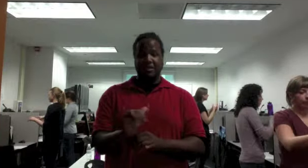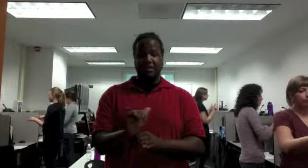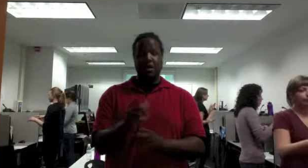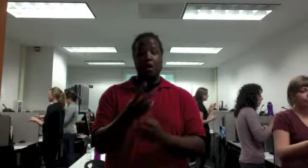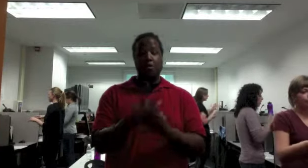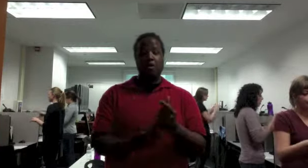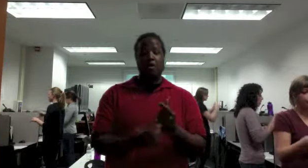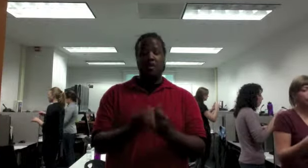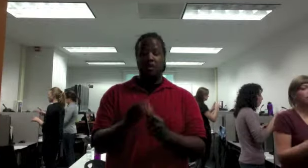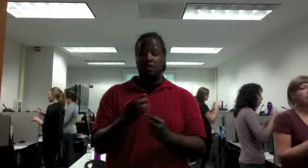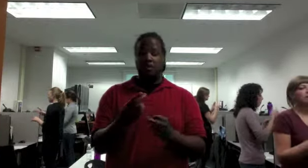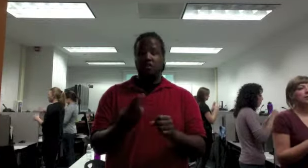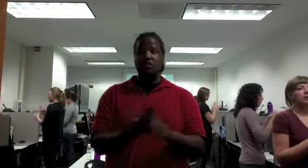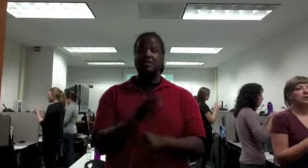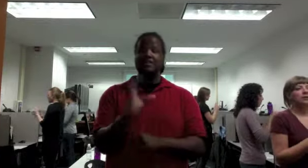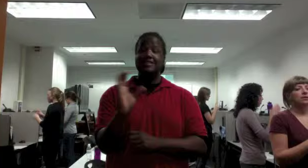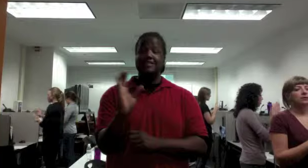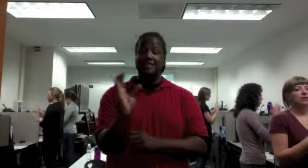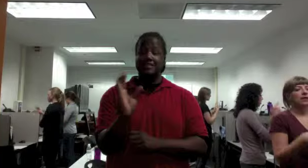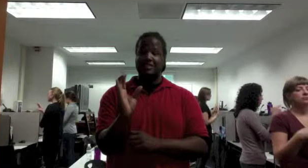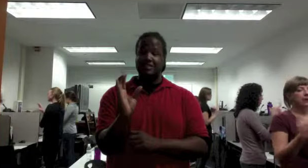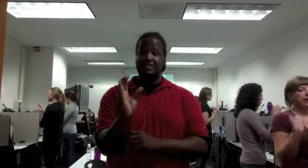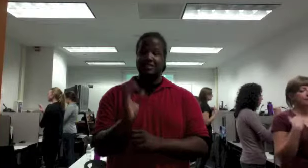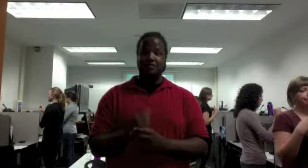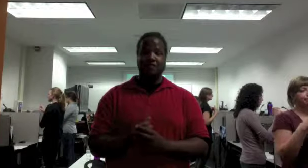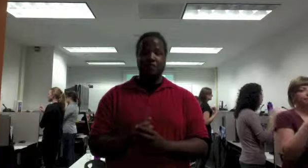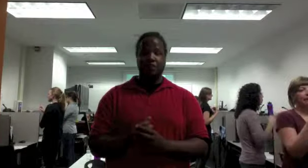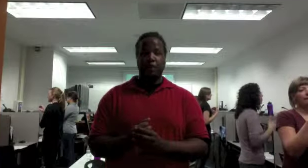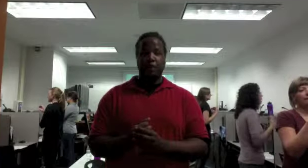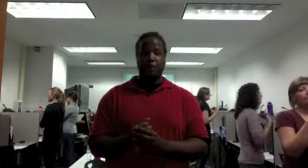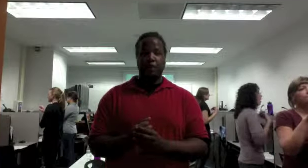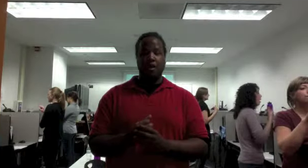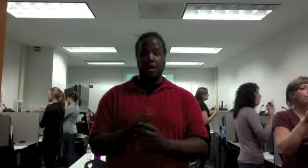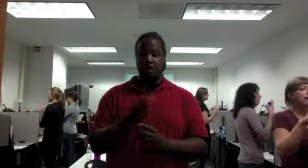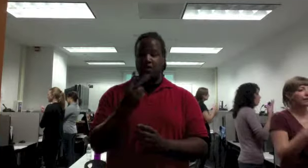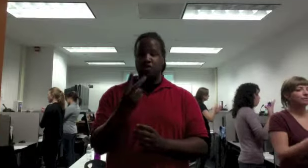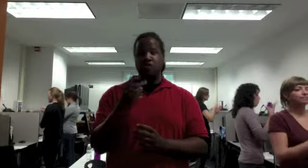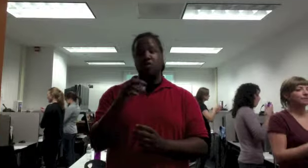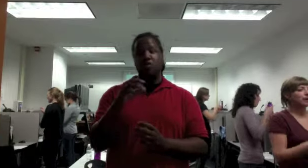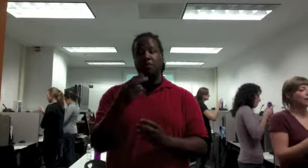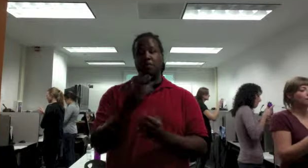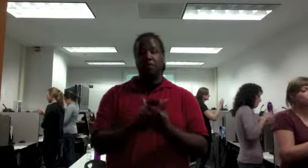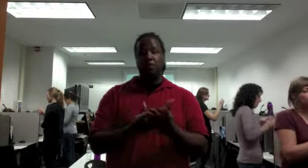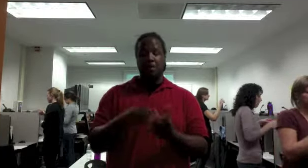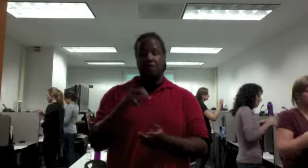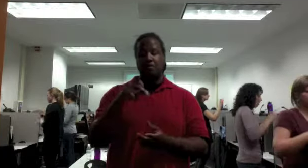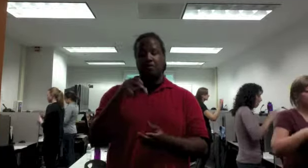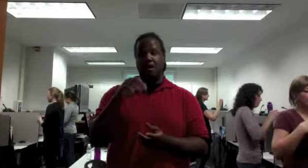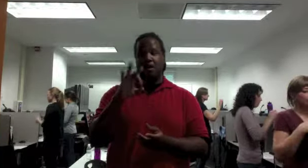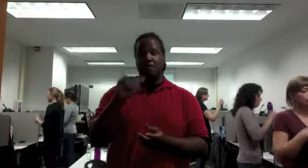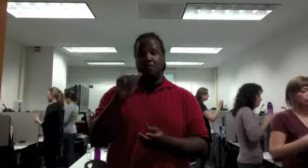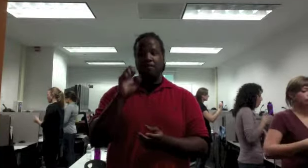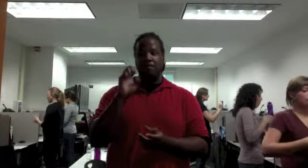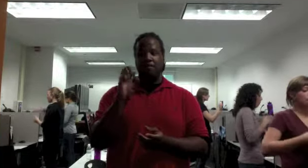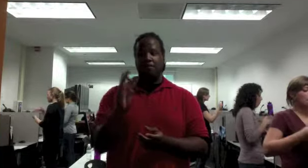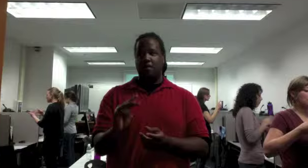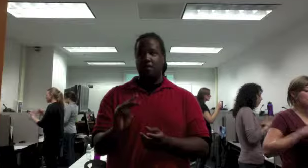two thermometers. These thermometers are exactly the same. They both read in Celsius. I just took them, mounted them to a piece of, like a file